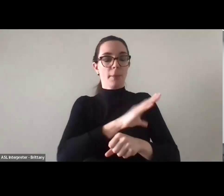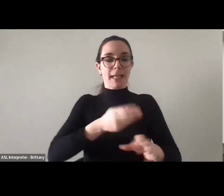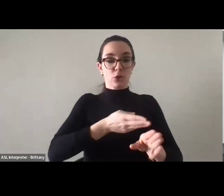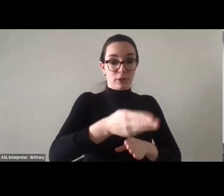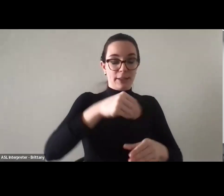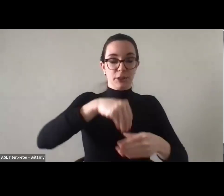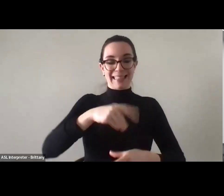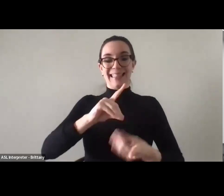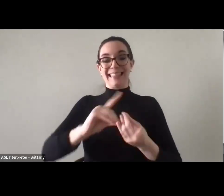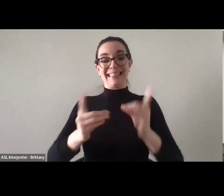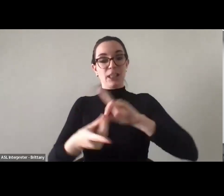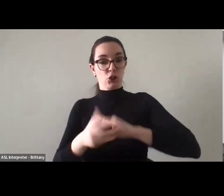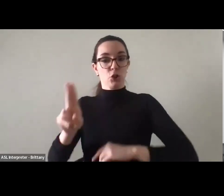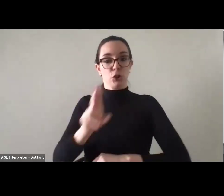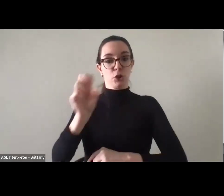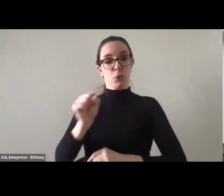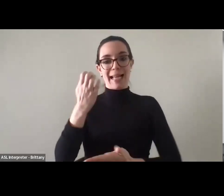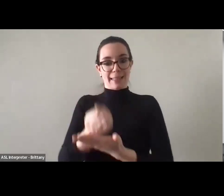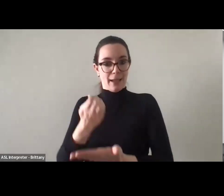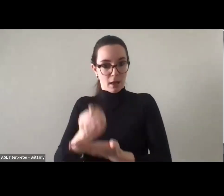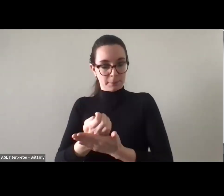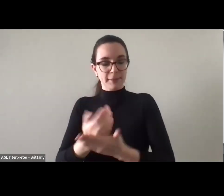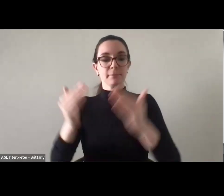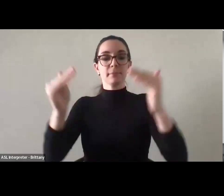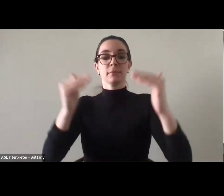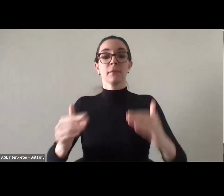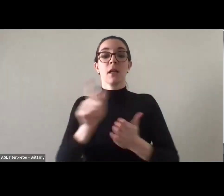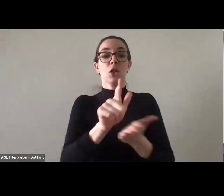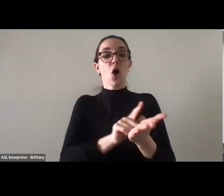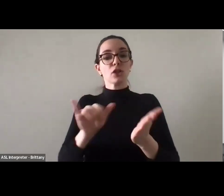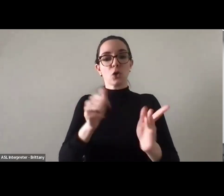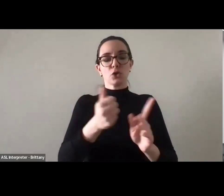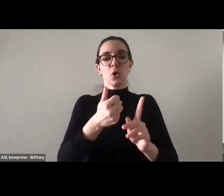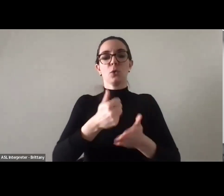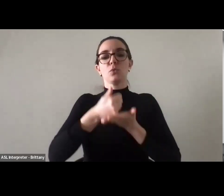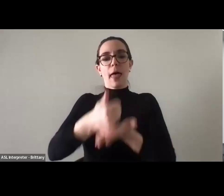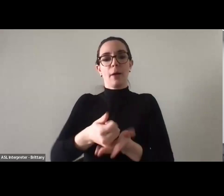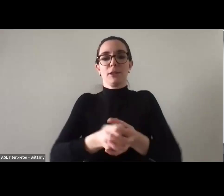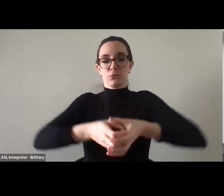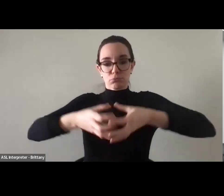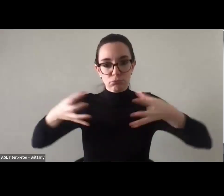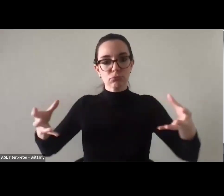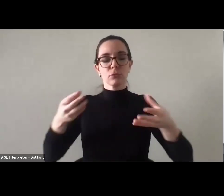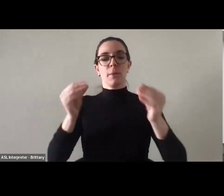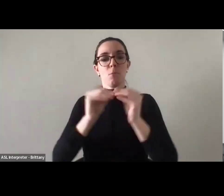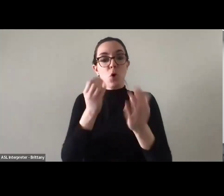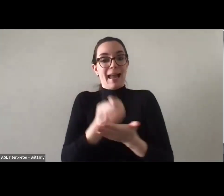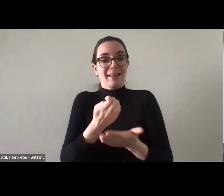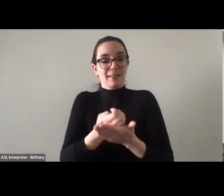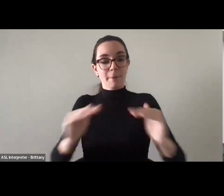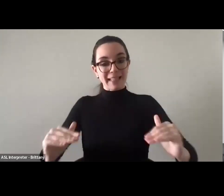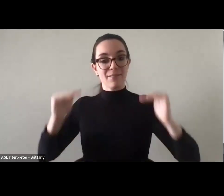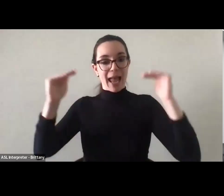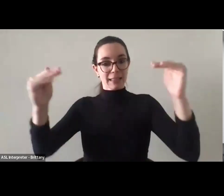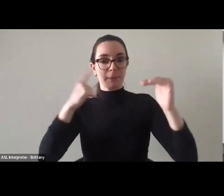US economy that I mentioned earlier. Laws are also helping us grow greater opportunities for economic advancement for apprenticeships, related